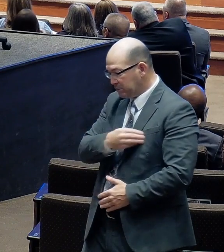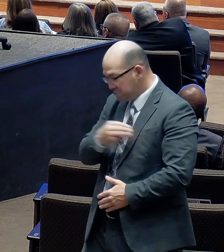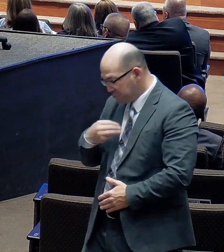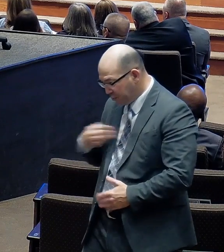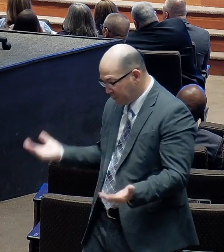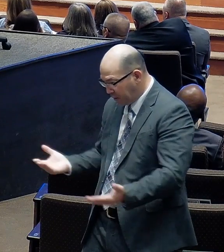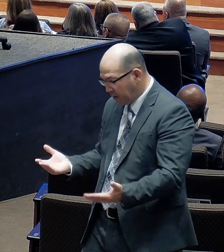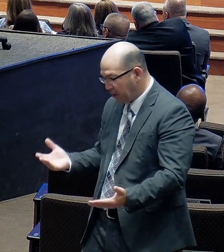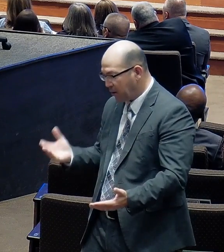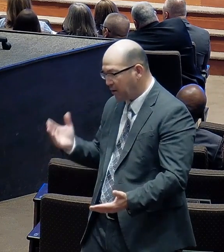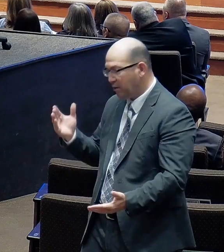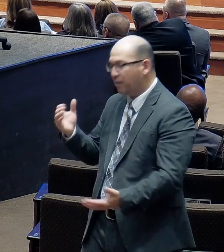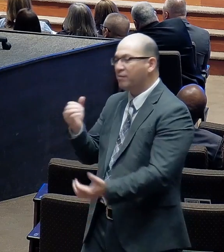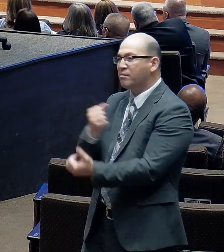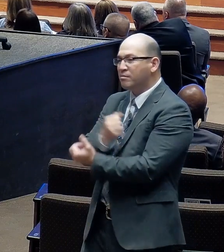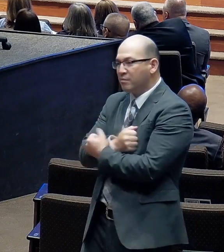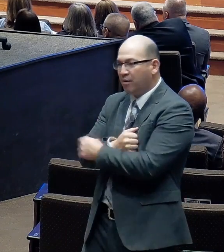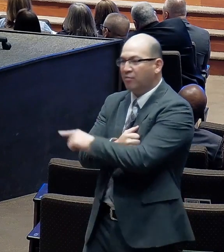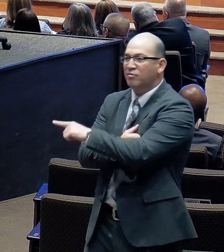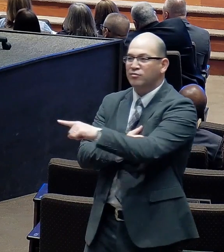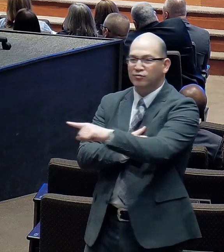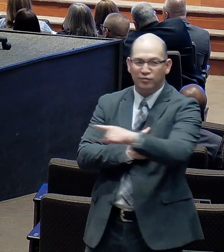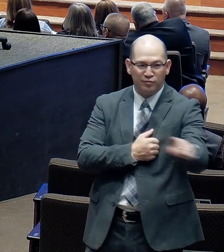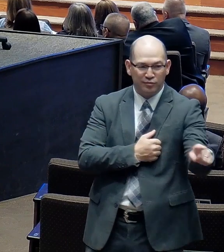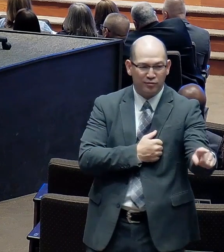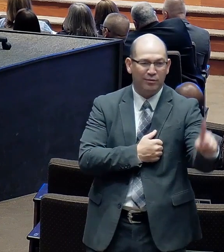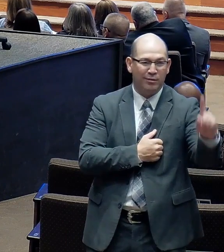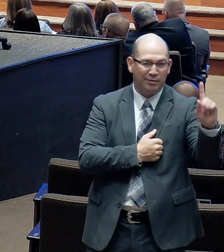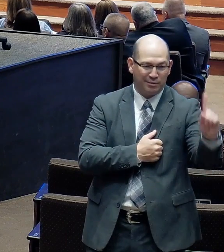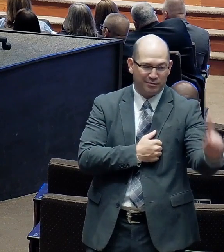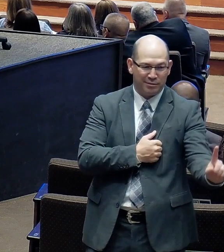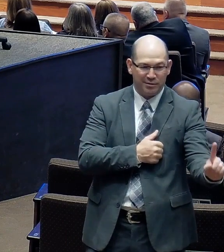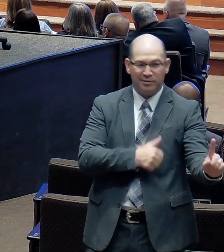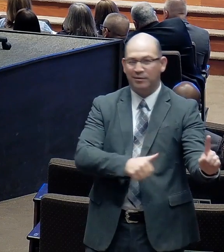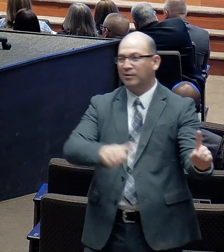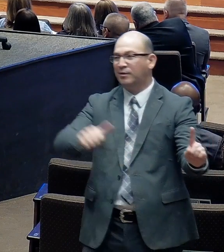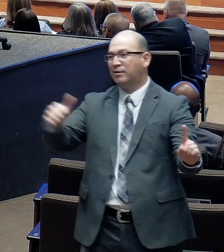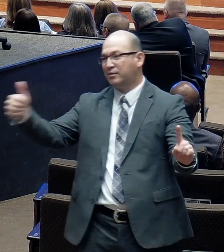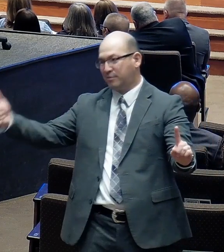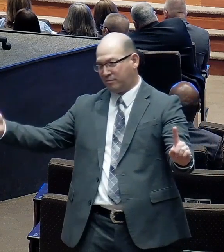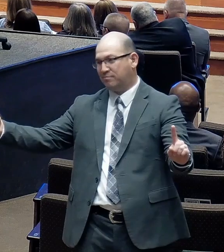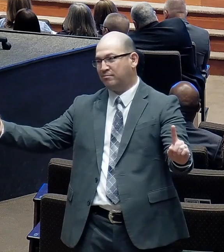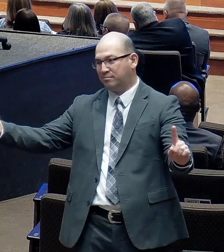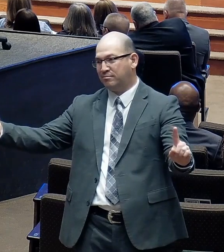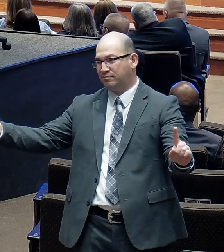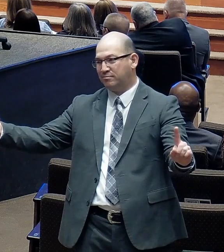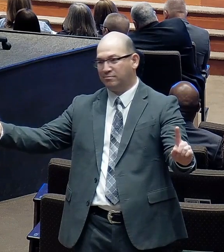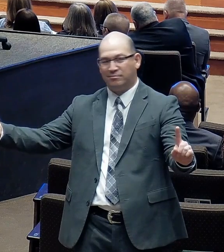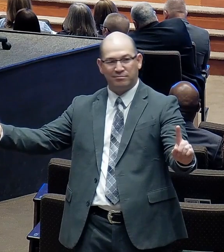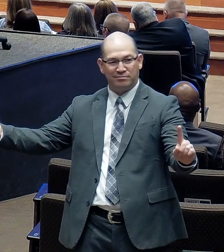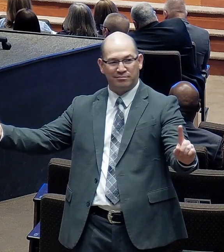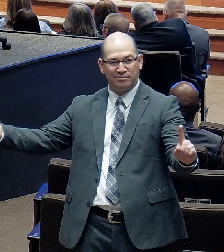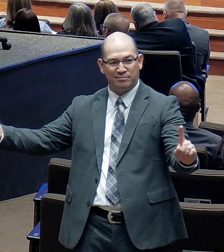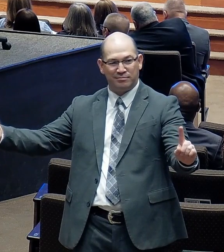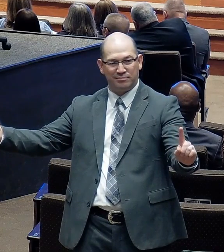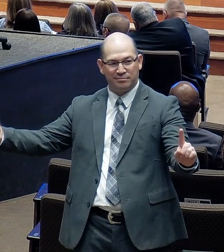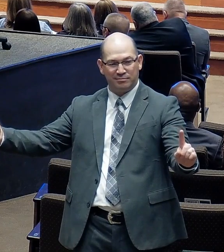To love. One another. And then in closing. And most of my